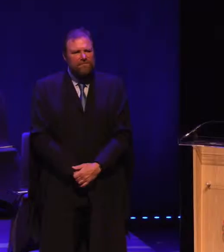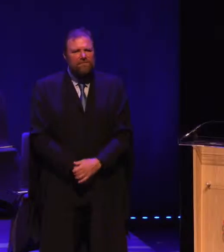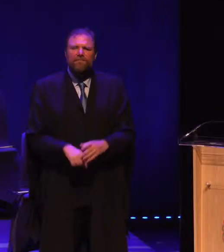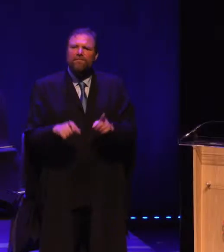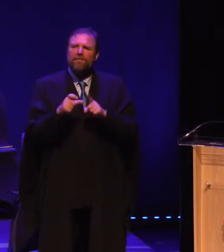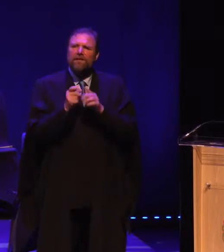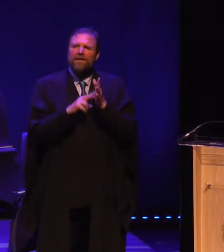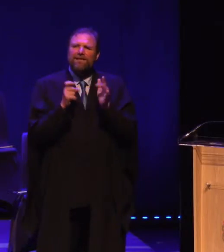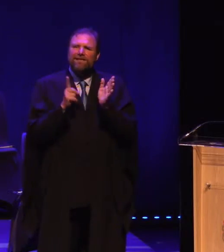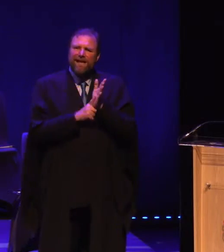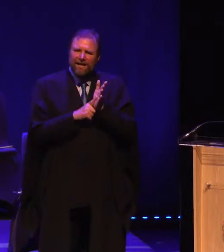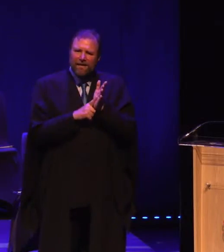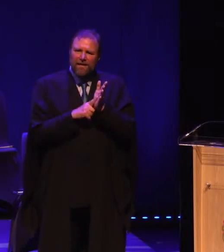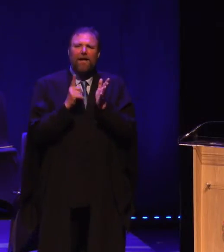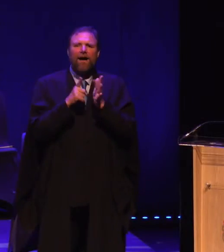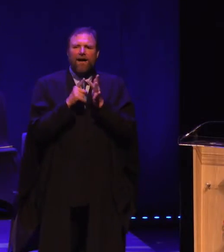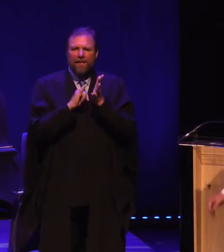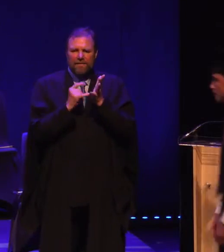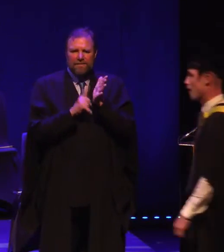Daniel Irons.